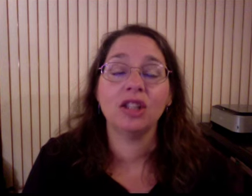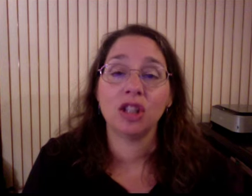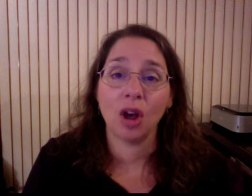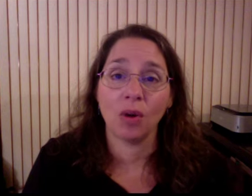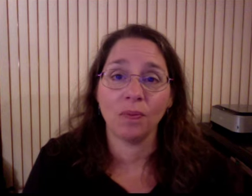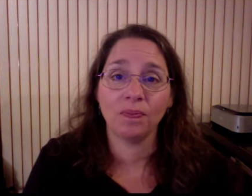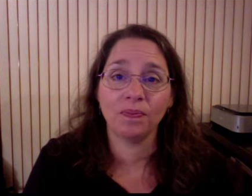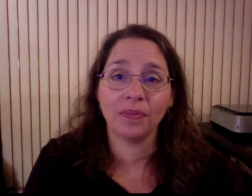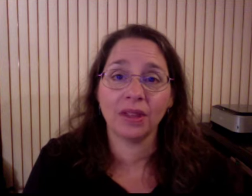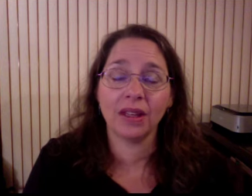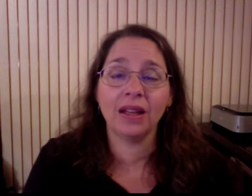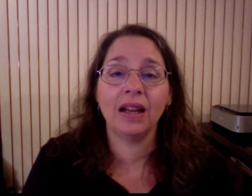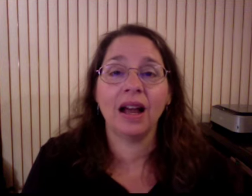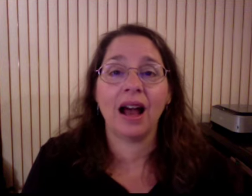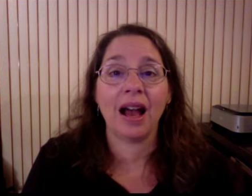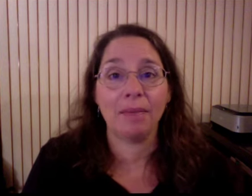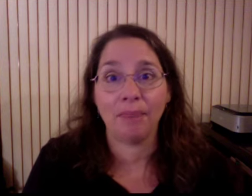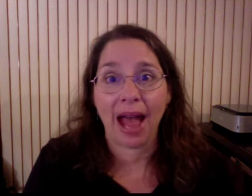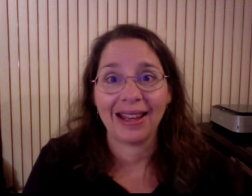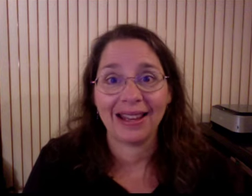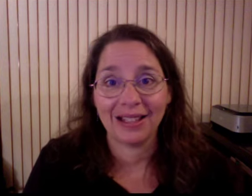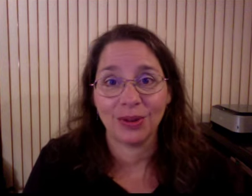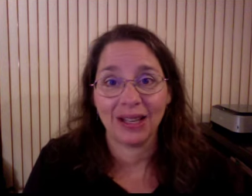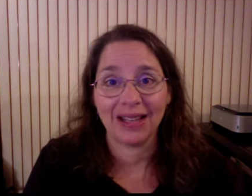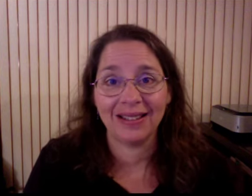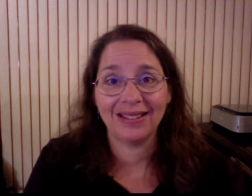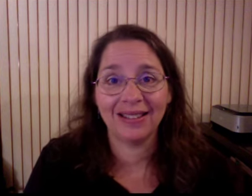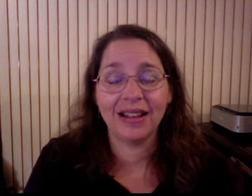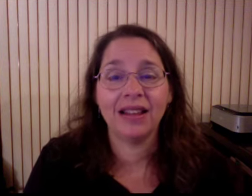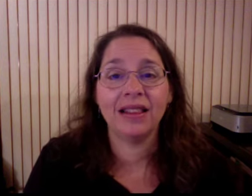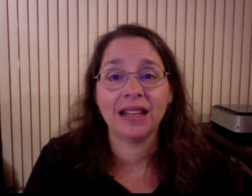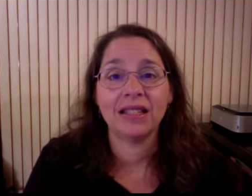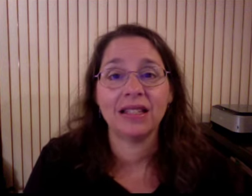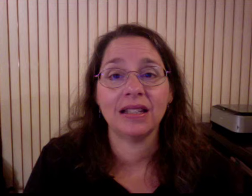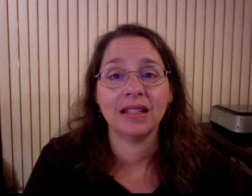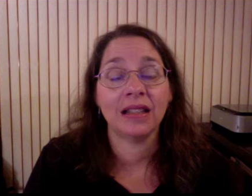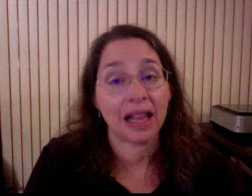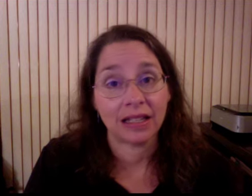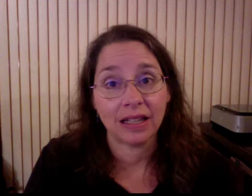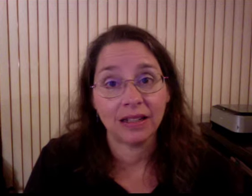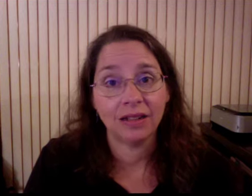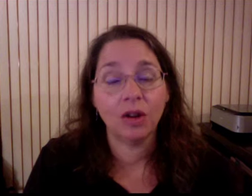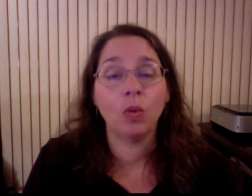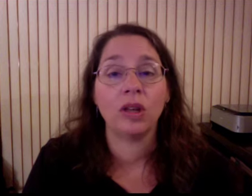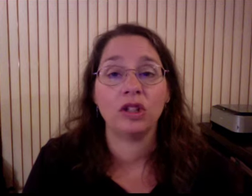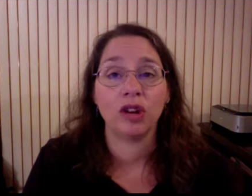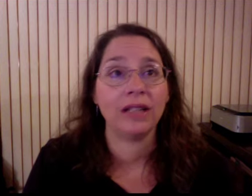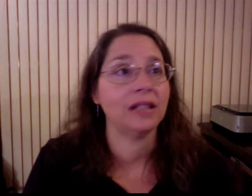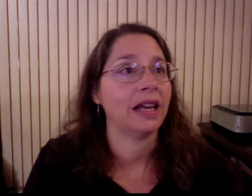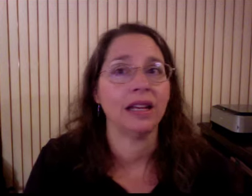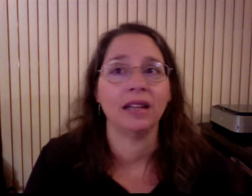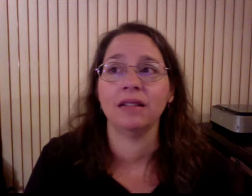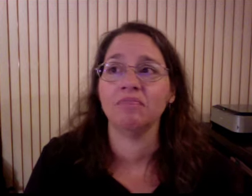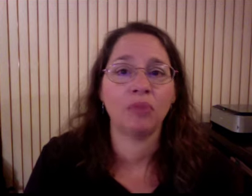So, I am back into it. This lesson was translated